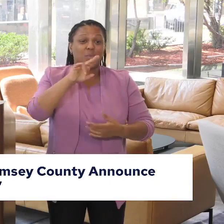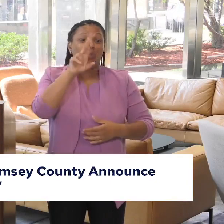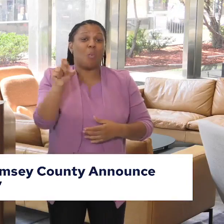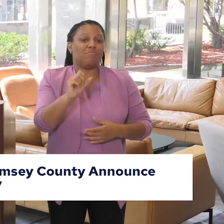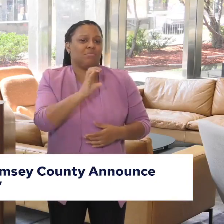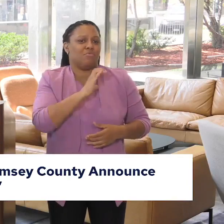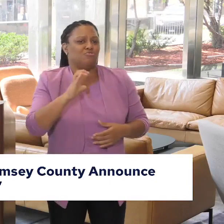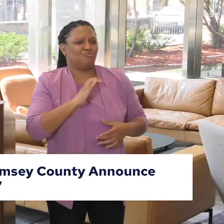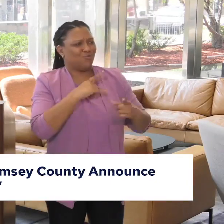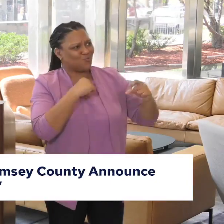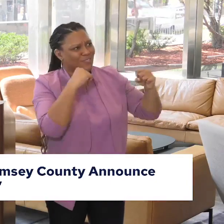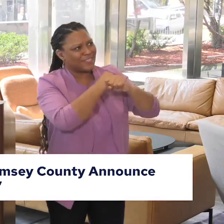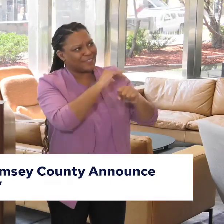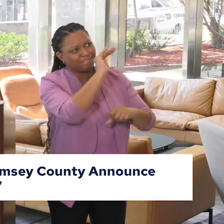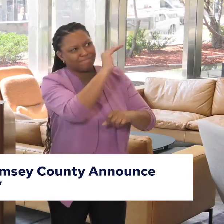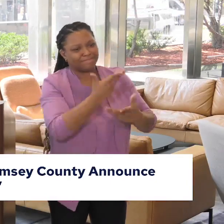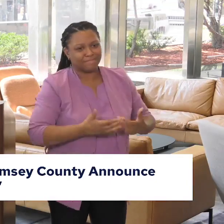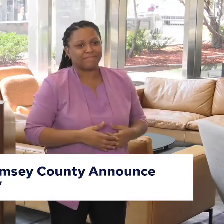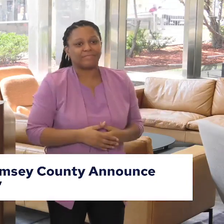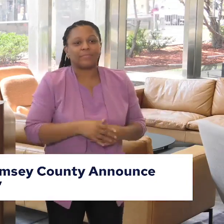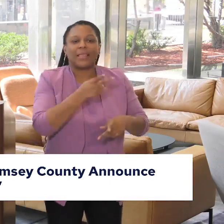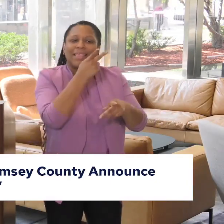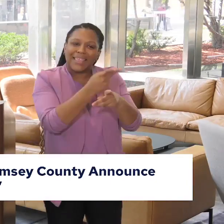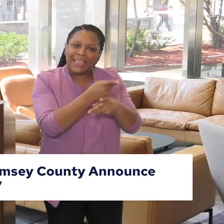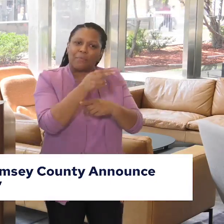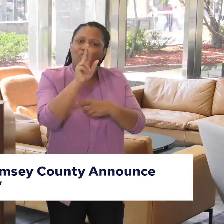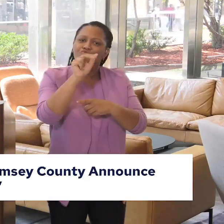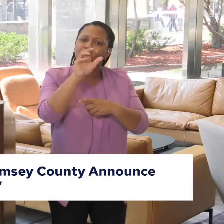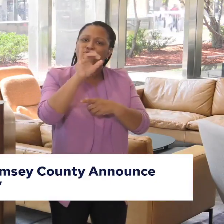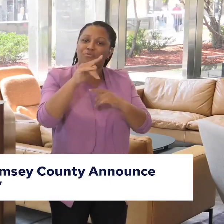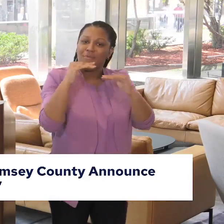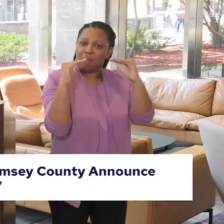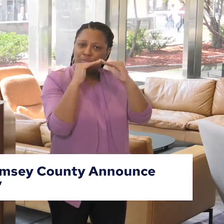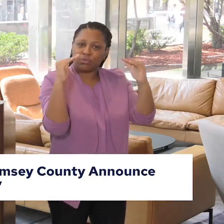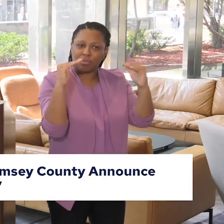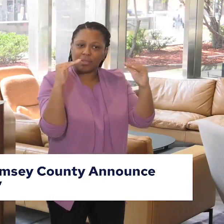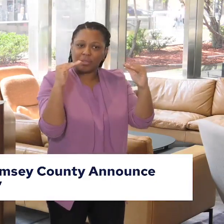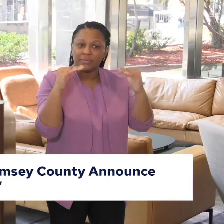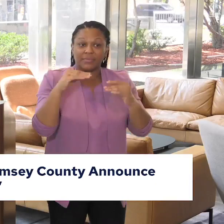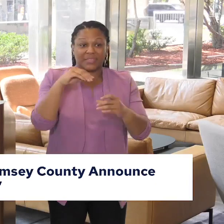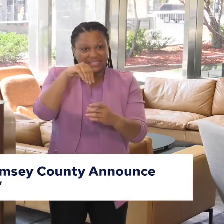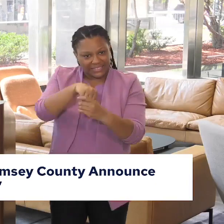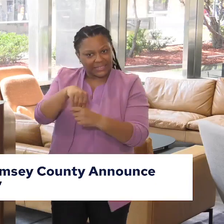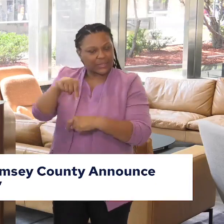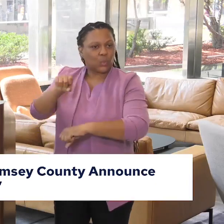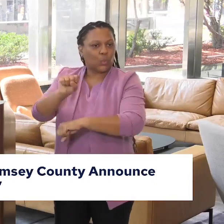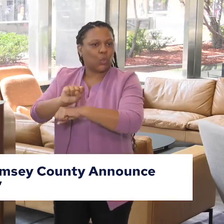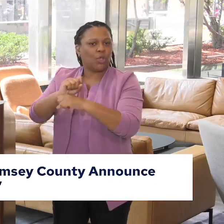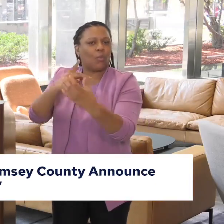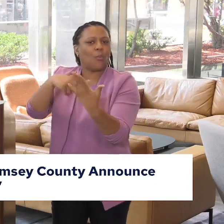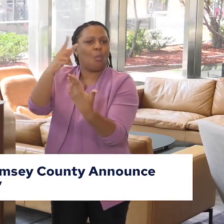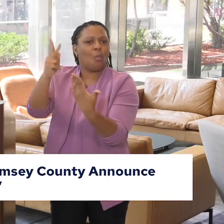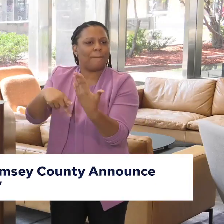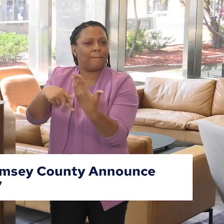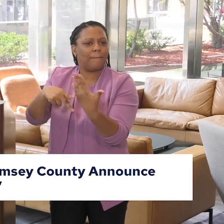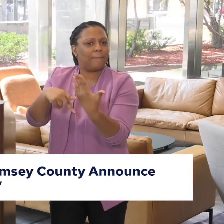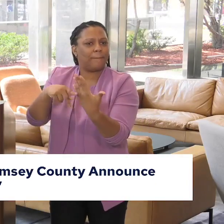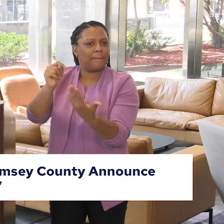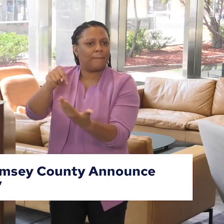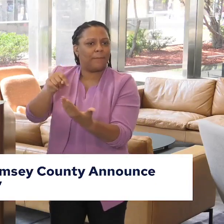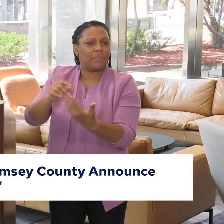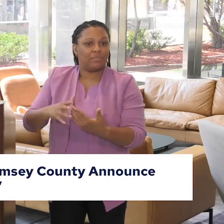inclusivity, racial equity into workforce programs, if you can believe that. They're under attack right now.